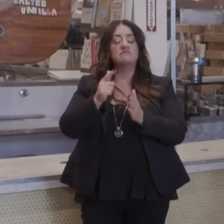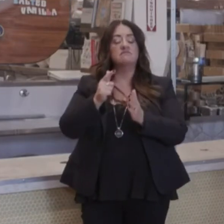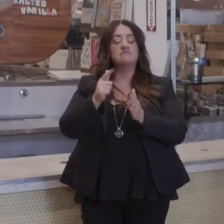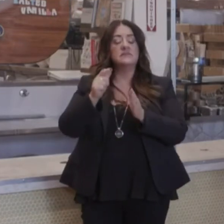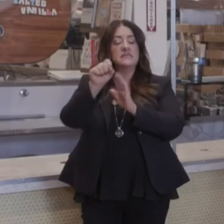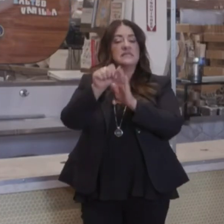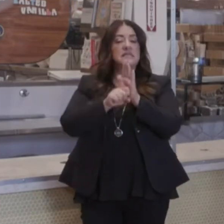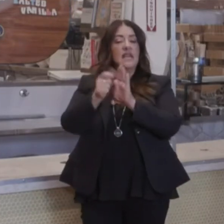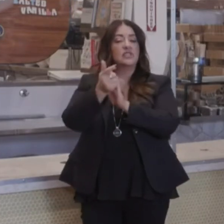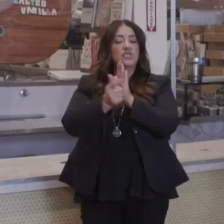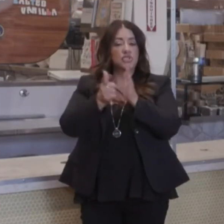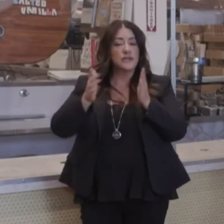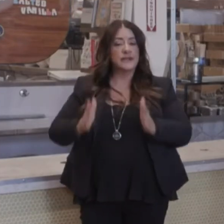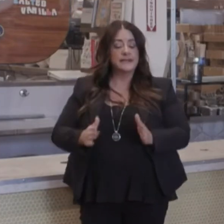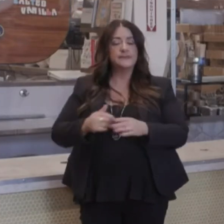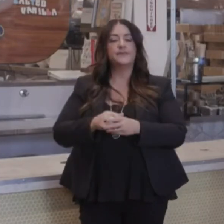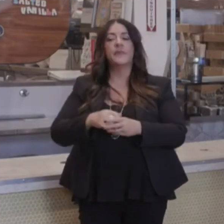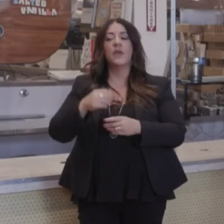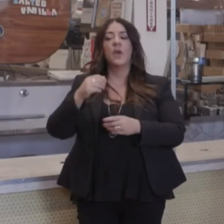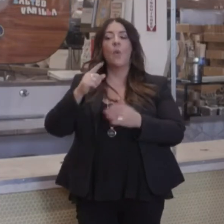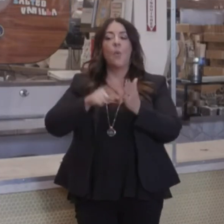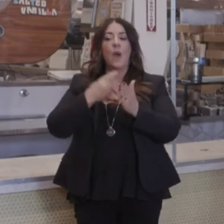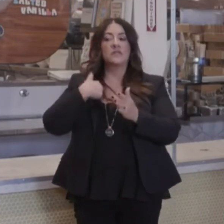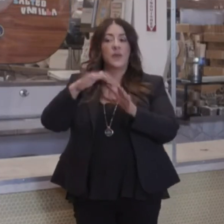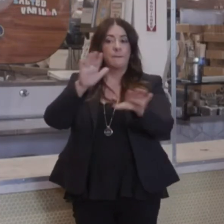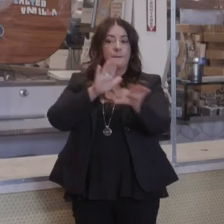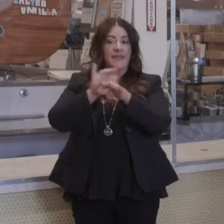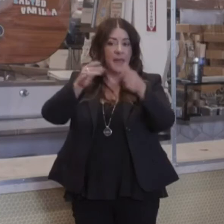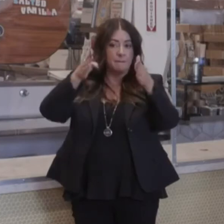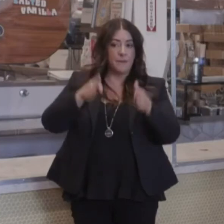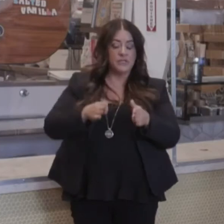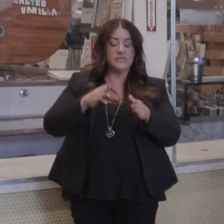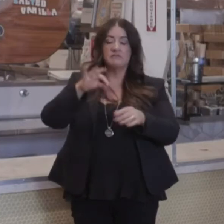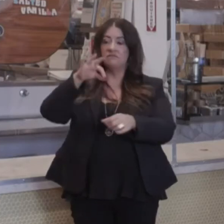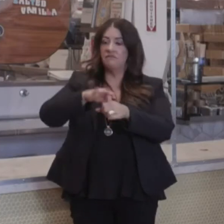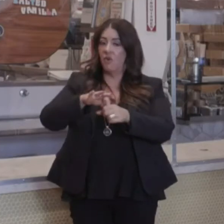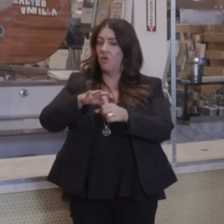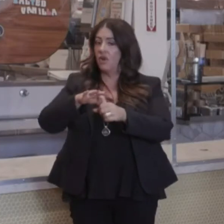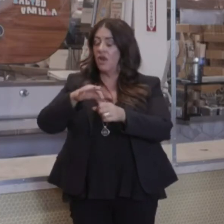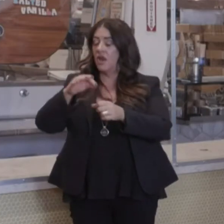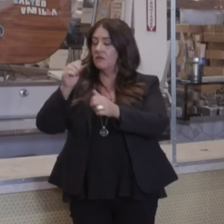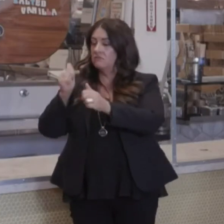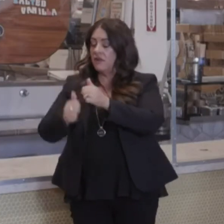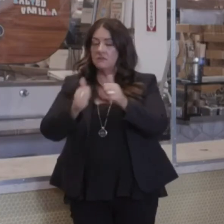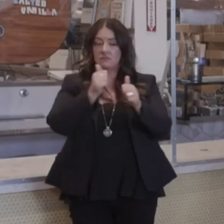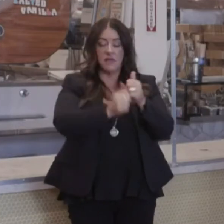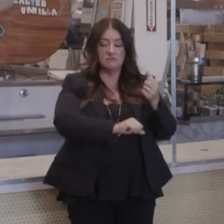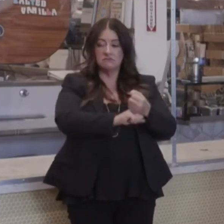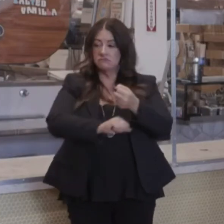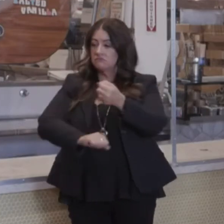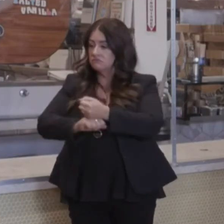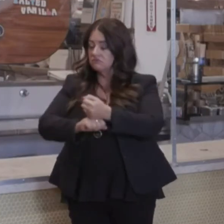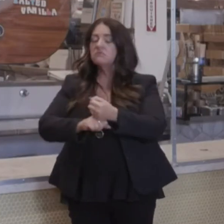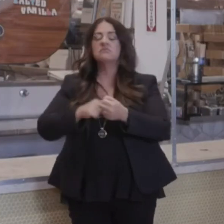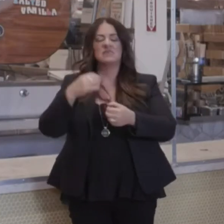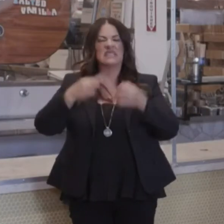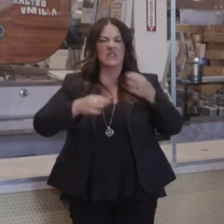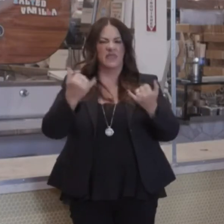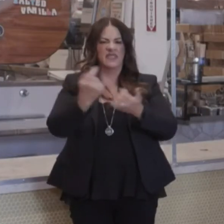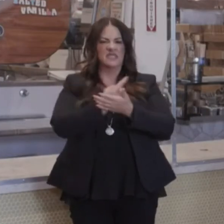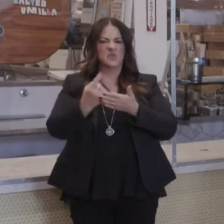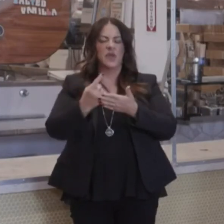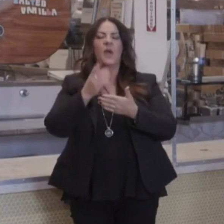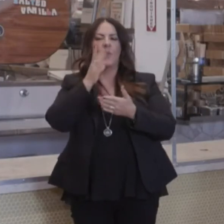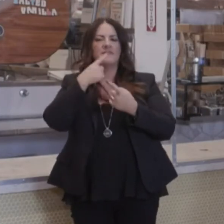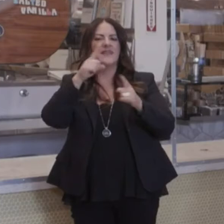confirmed. And when he is, and I anticipate he will be, with hearings this week, that we'll make that